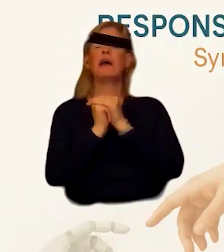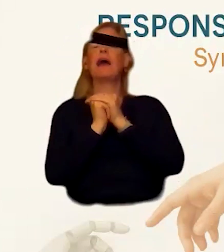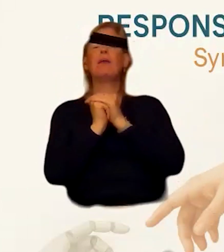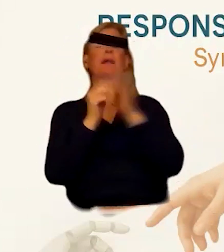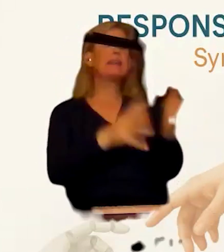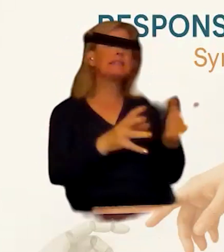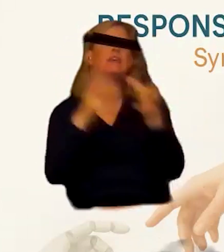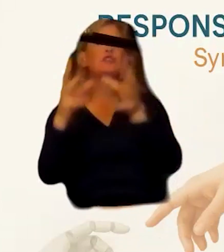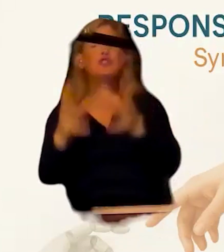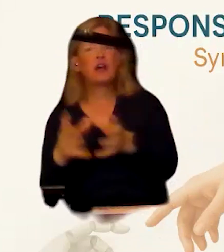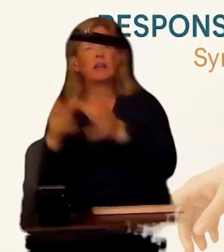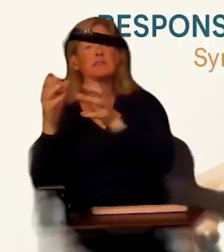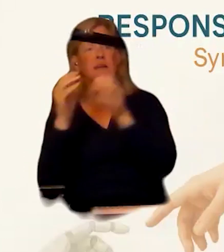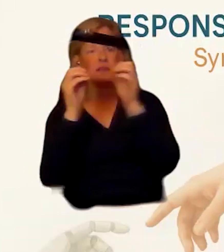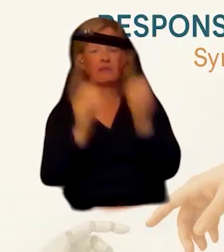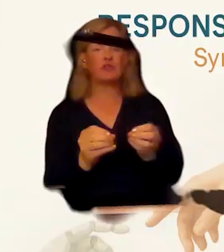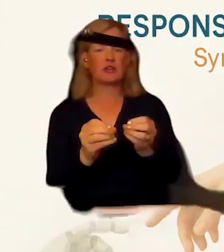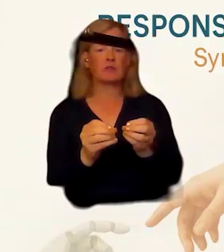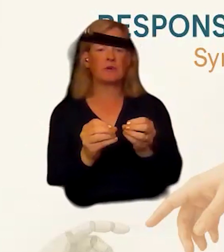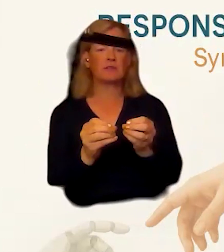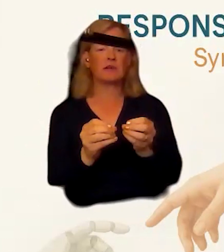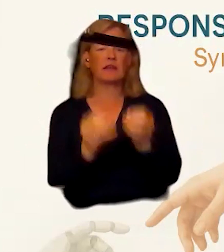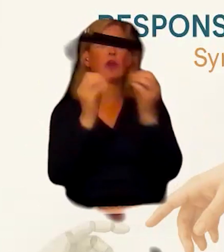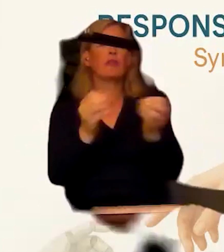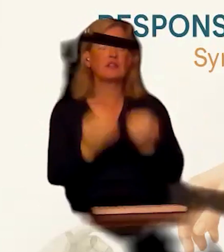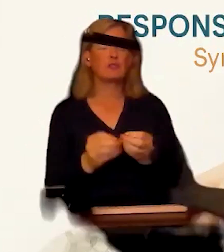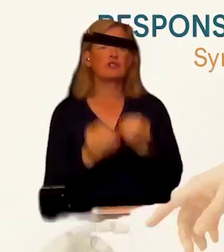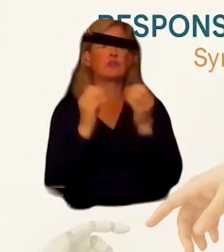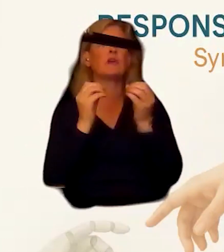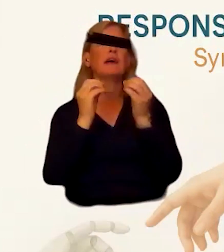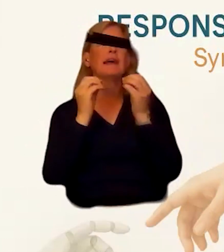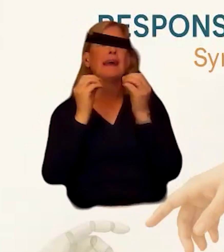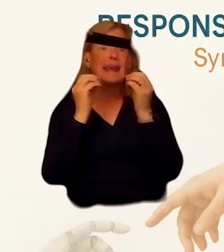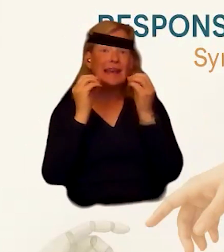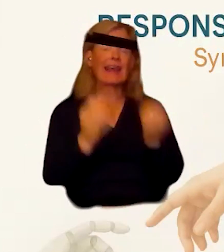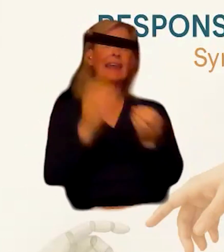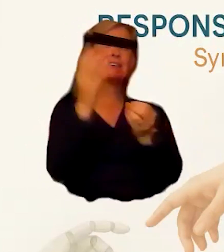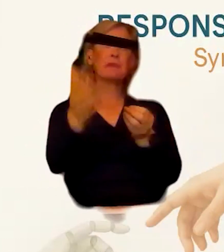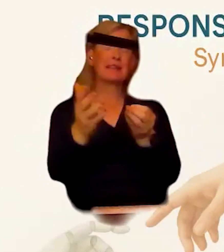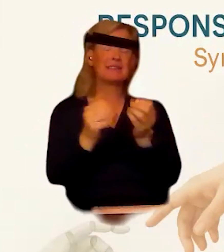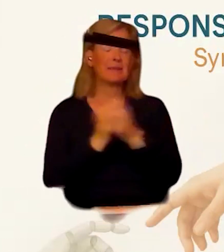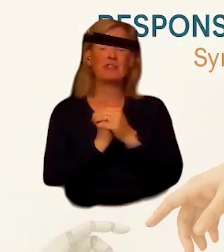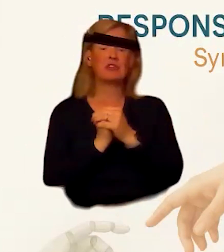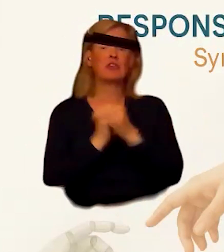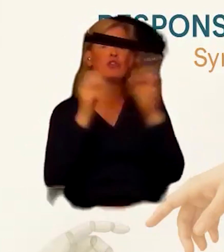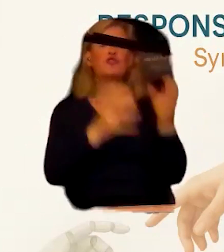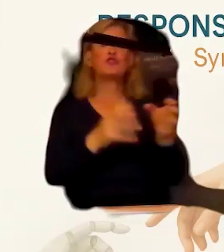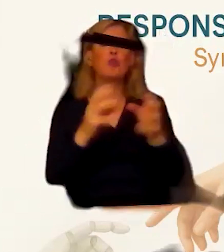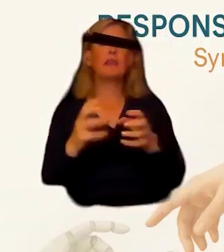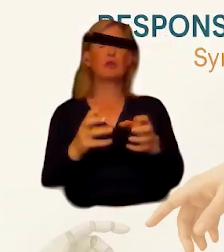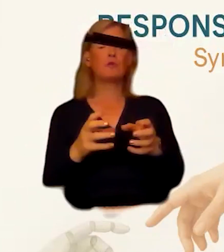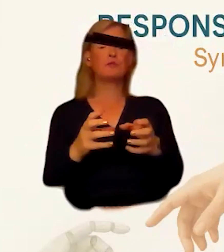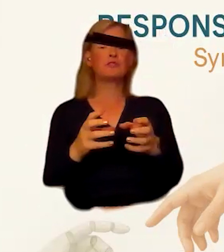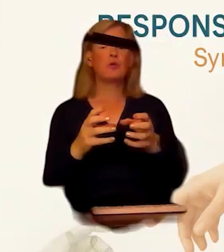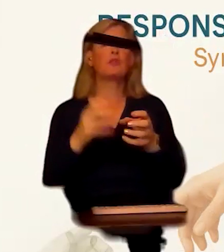trust, but it isn't just the fiduciary responsibility, although that's crucial. It again is because, as I mentioned,